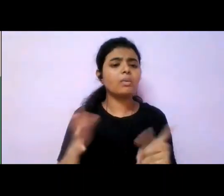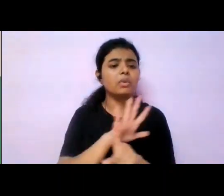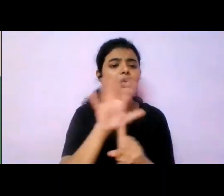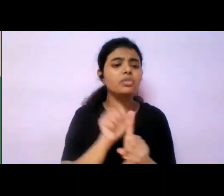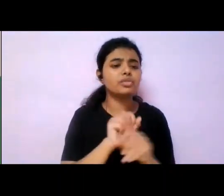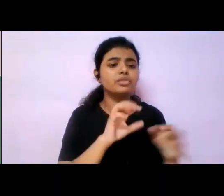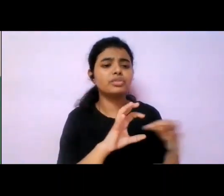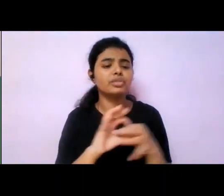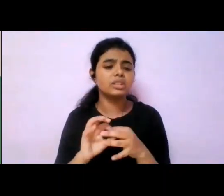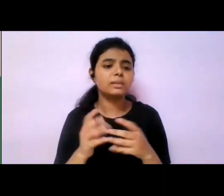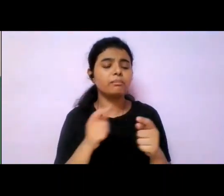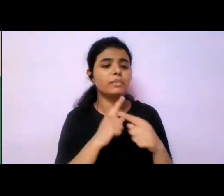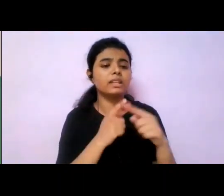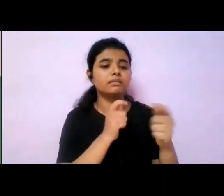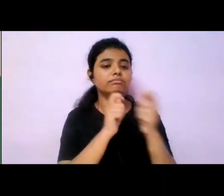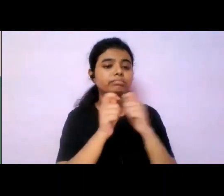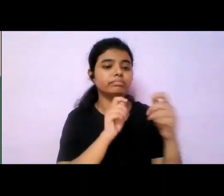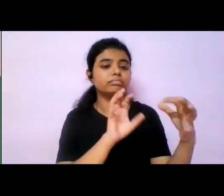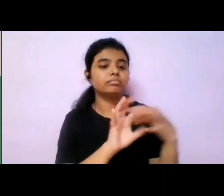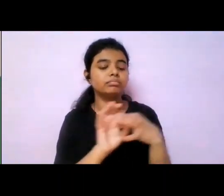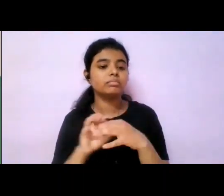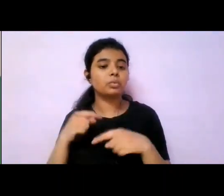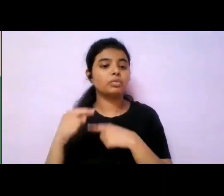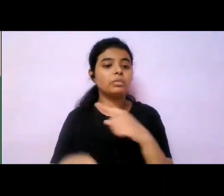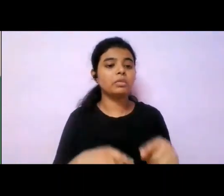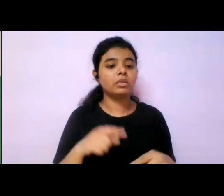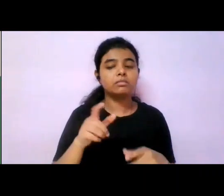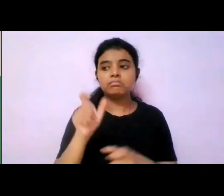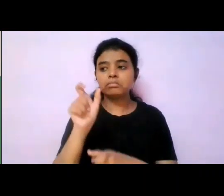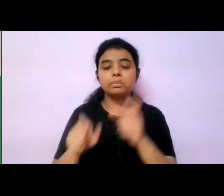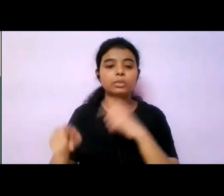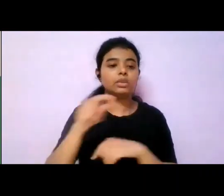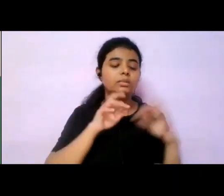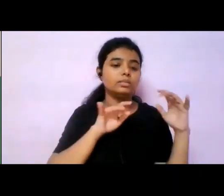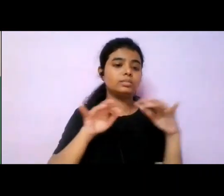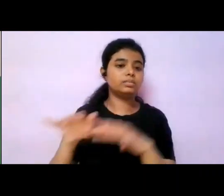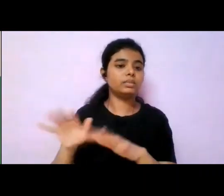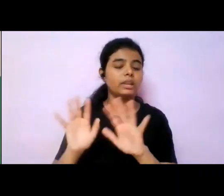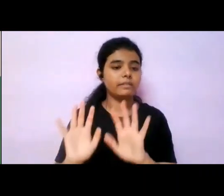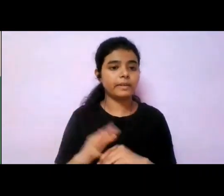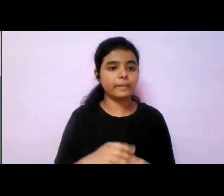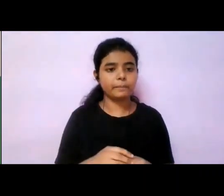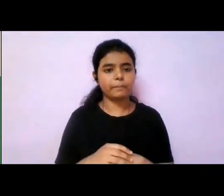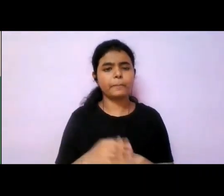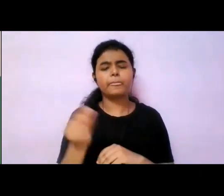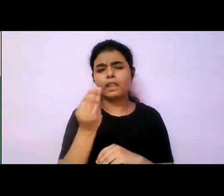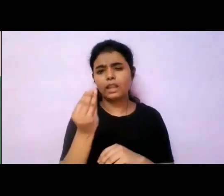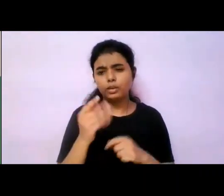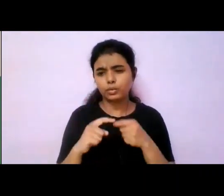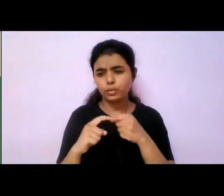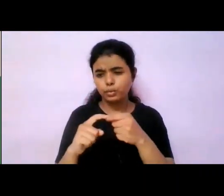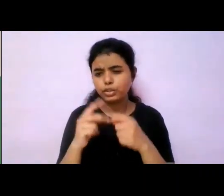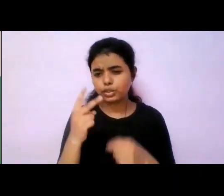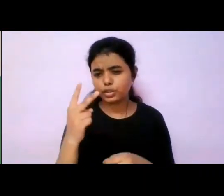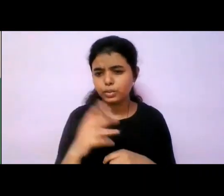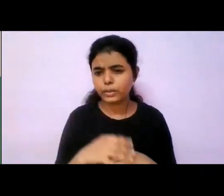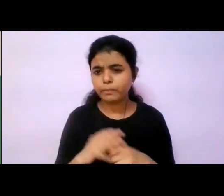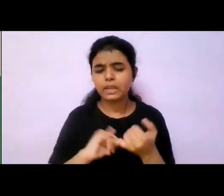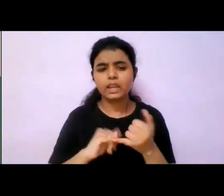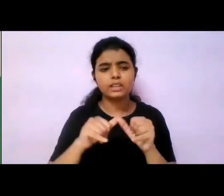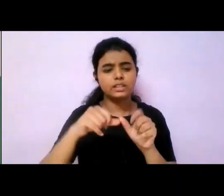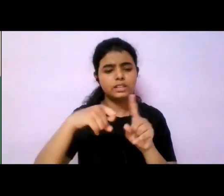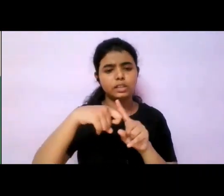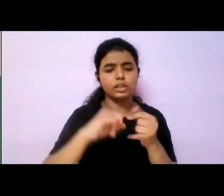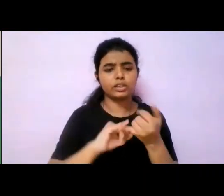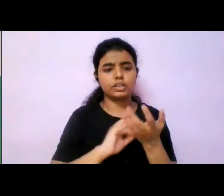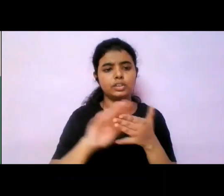media are impacting on people's everyday lives. Then there's a set of questions, two questions from Saksham Arora, and